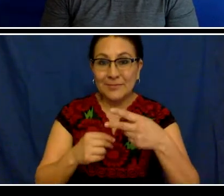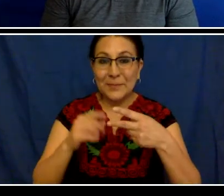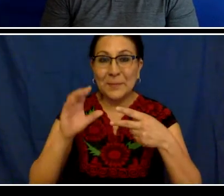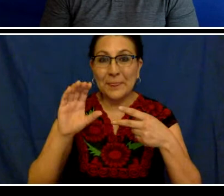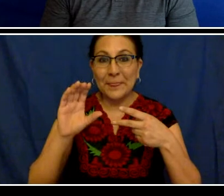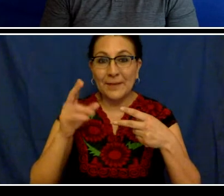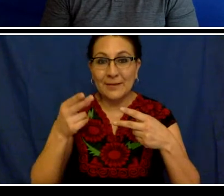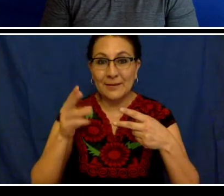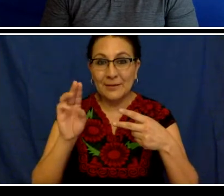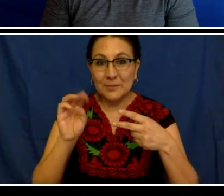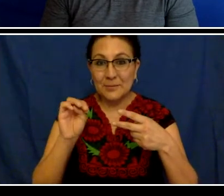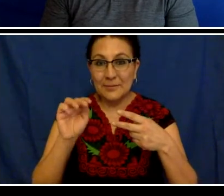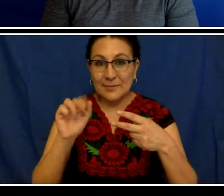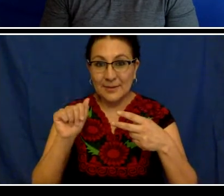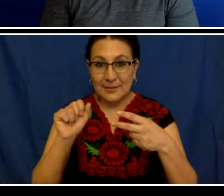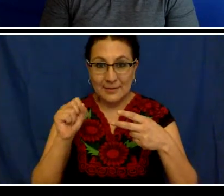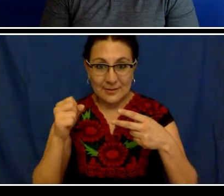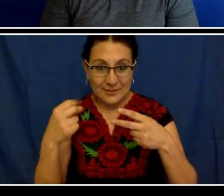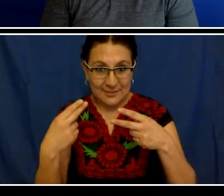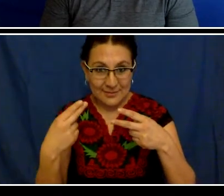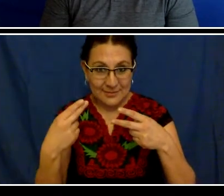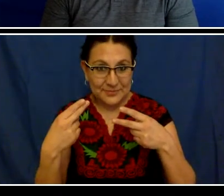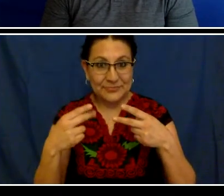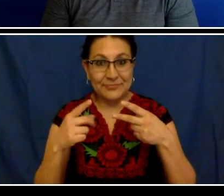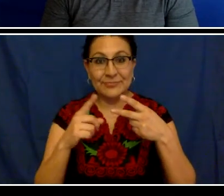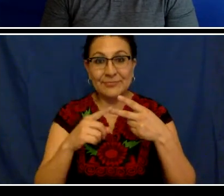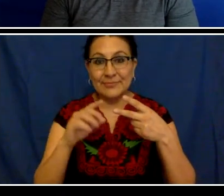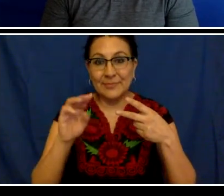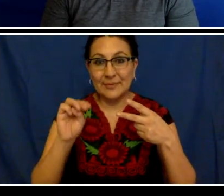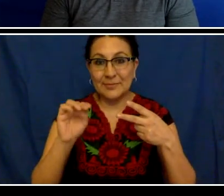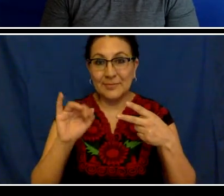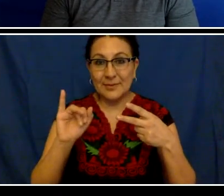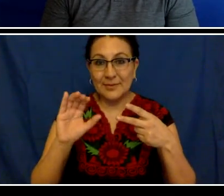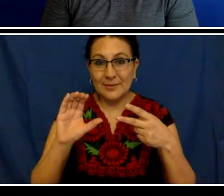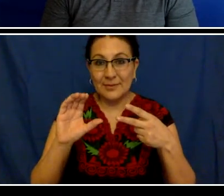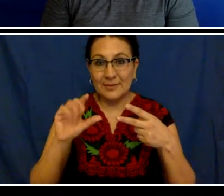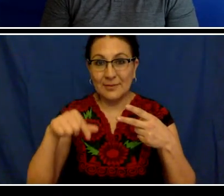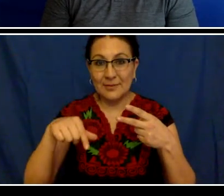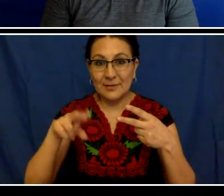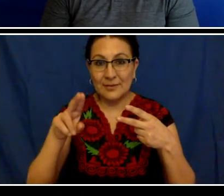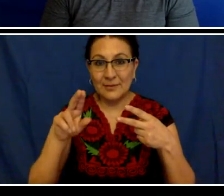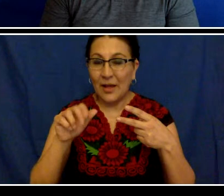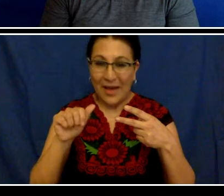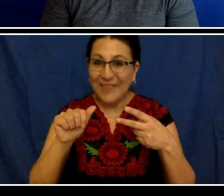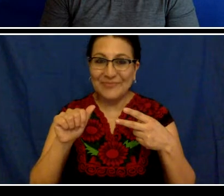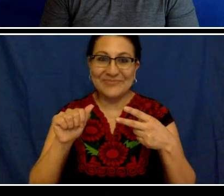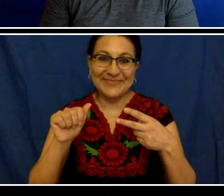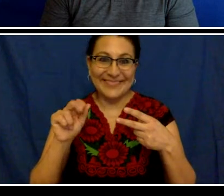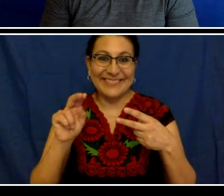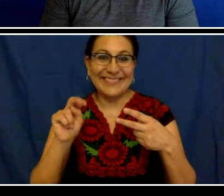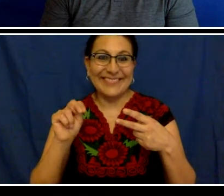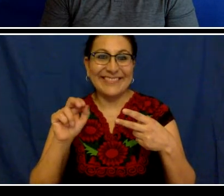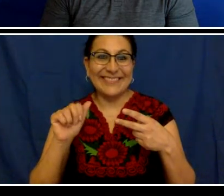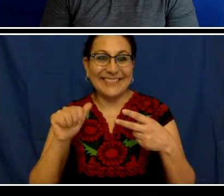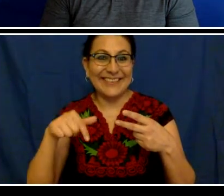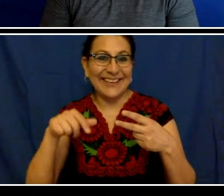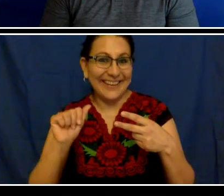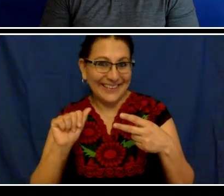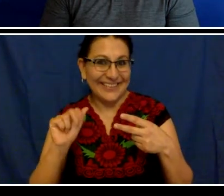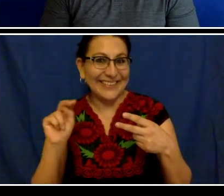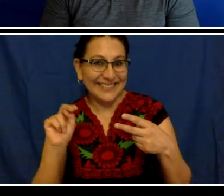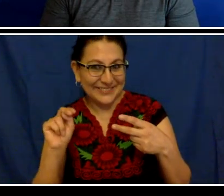these tribes. And the two tribes are the Shumash and the